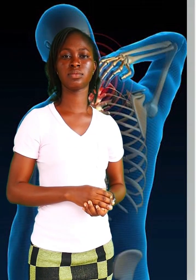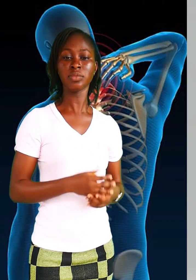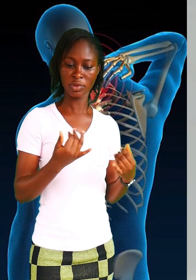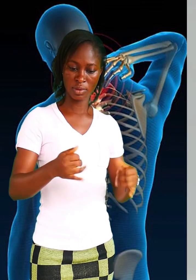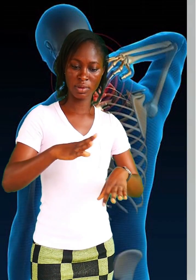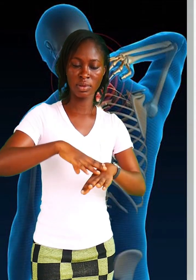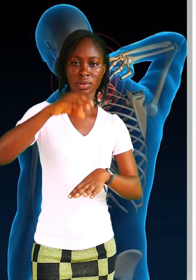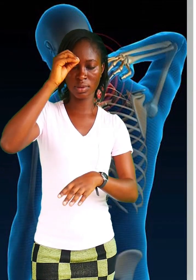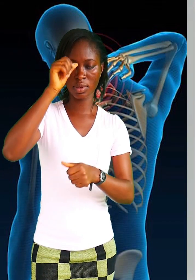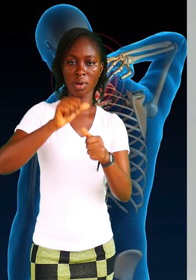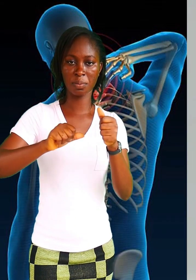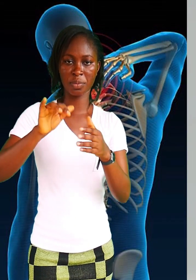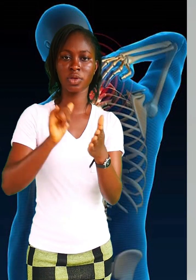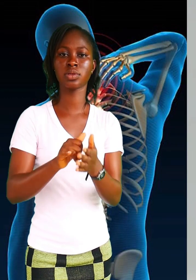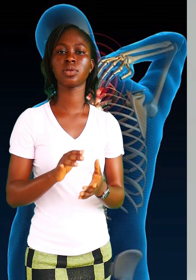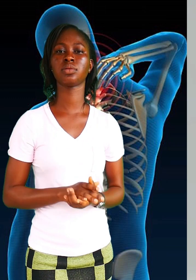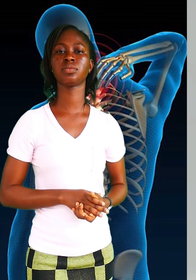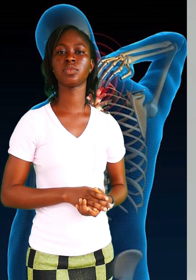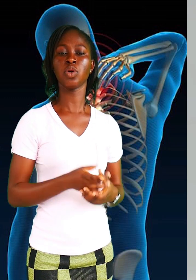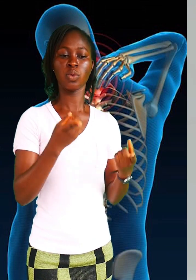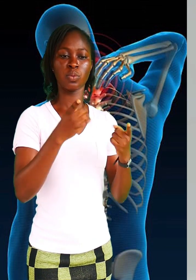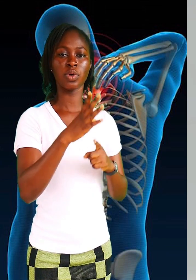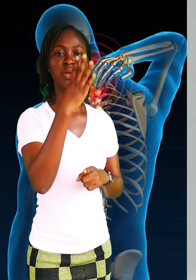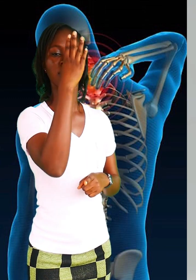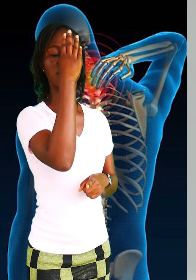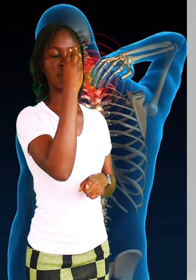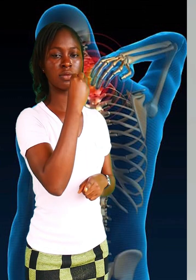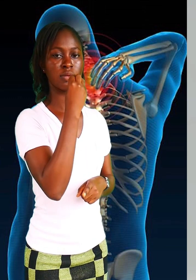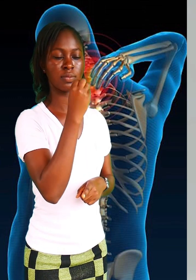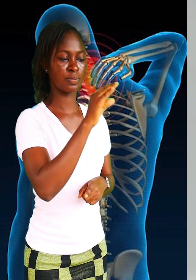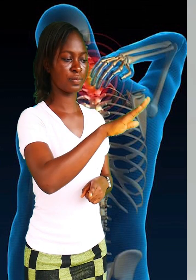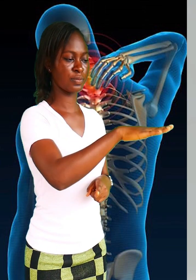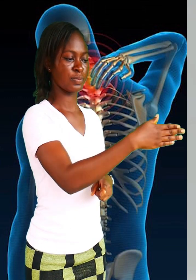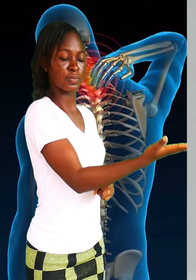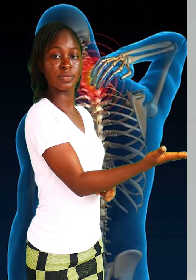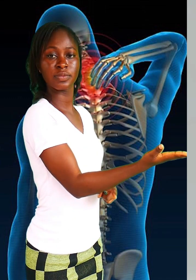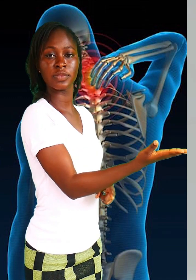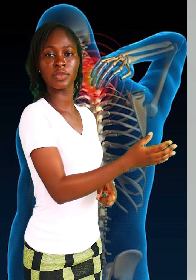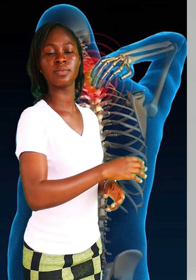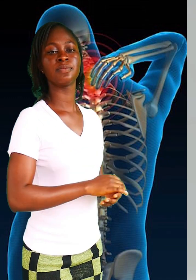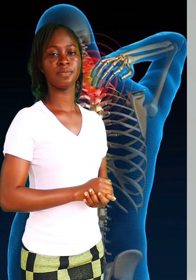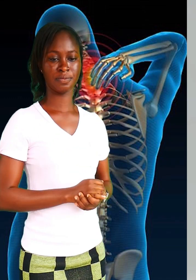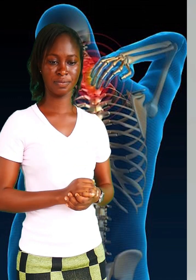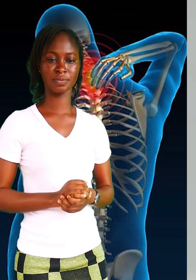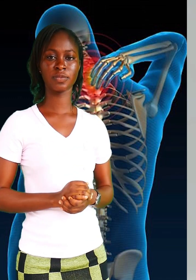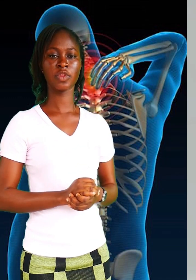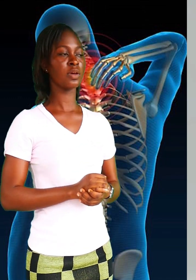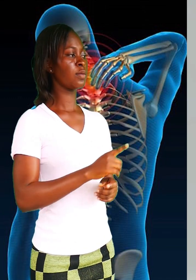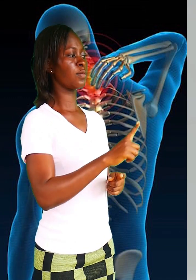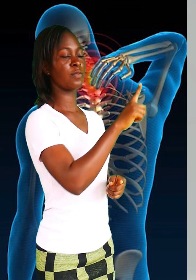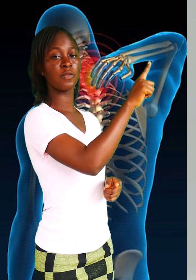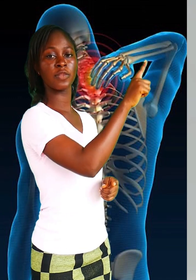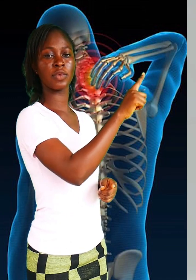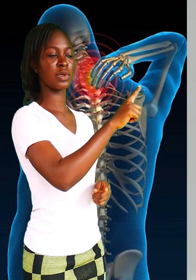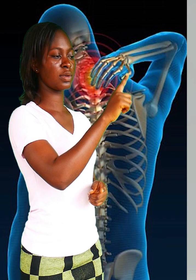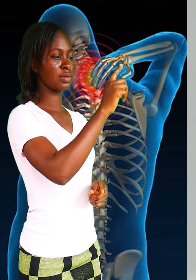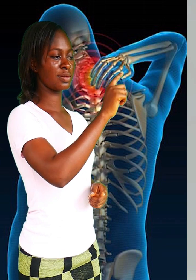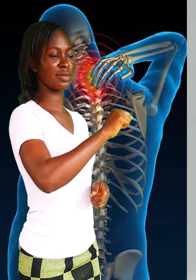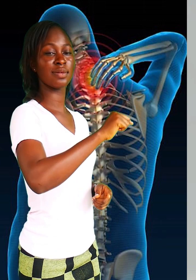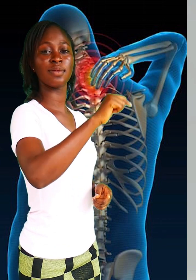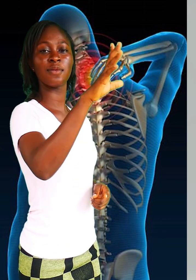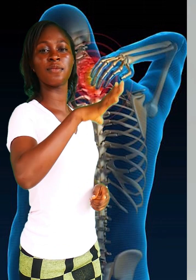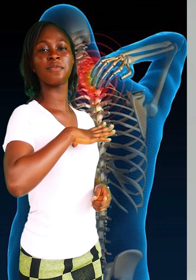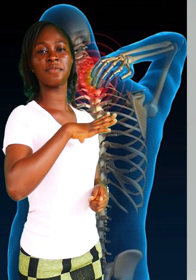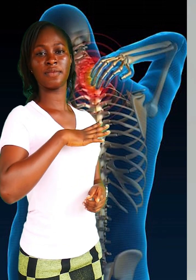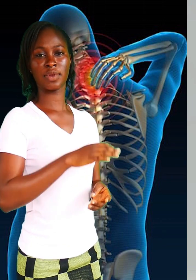do you do? Obeshes and for you, you know, there are was no, ya markeno. Correct, say ye, and all die ya. Not from